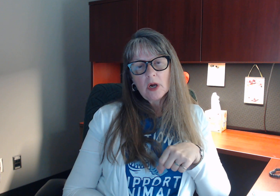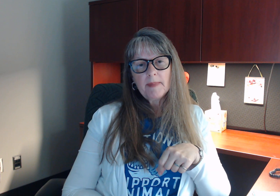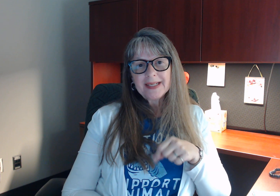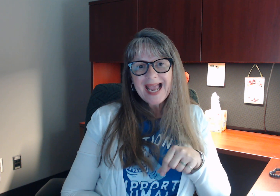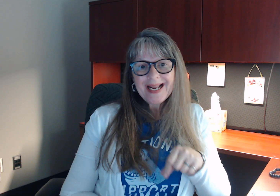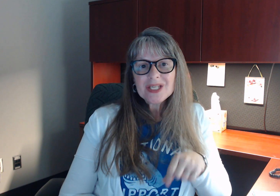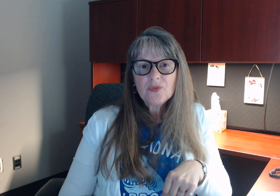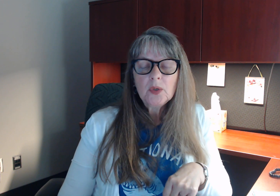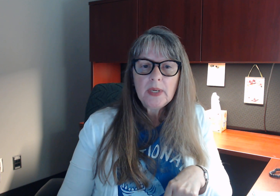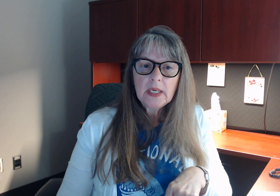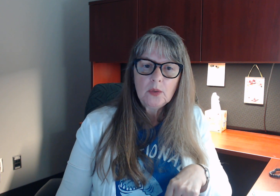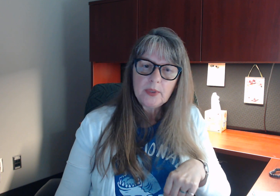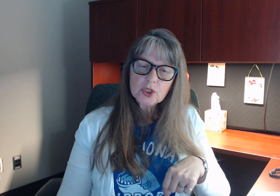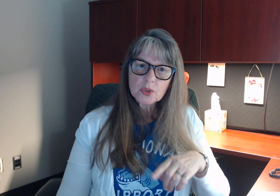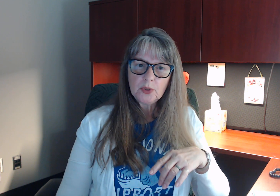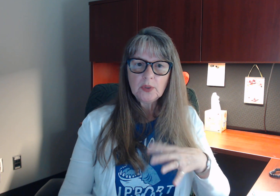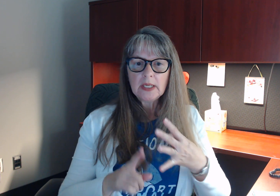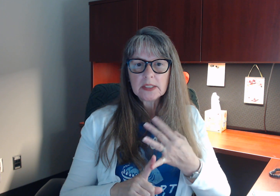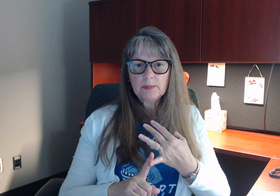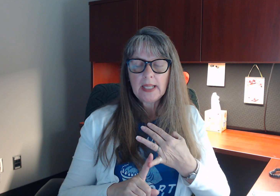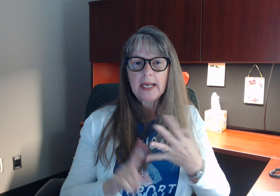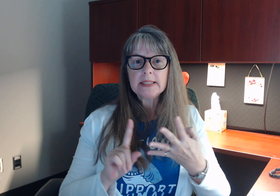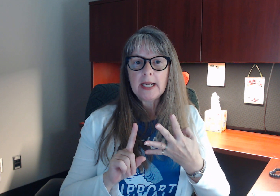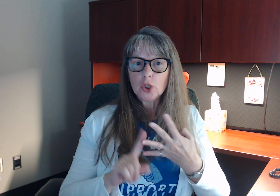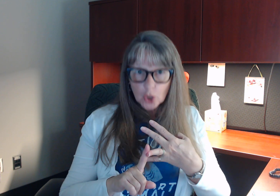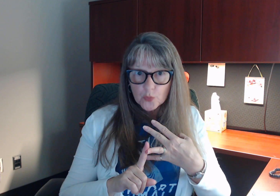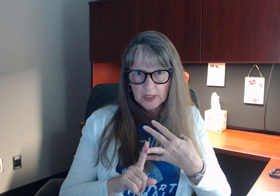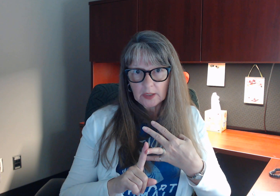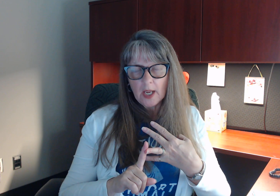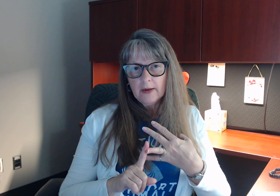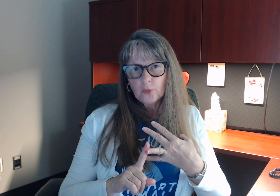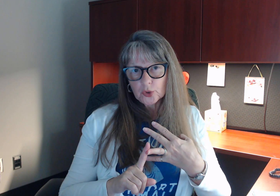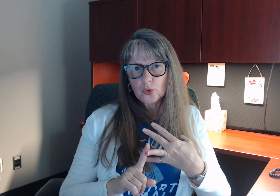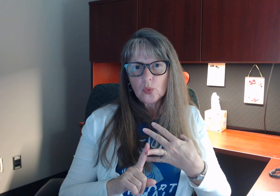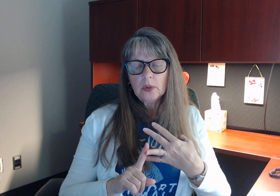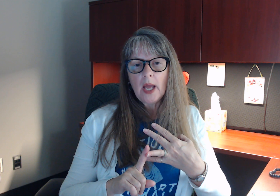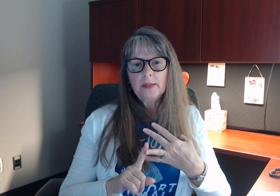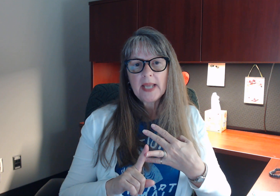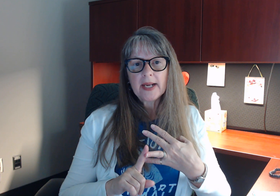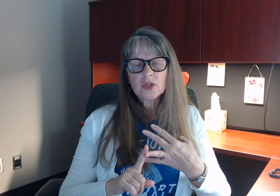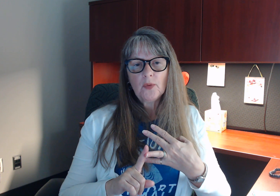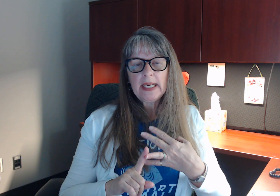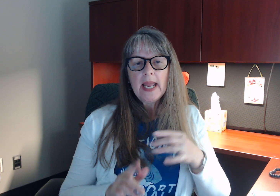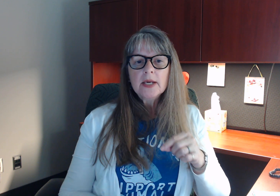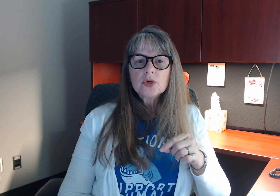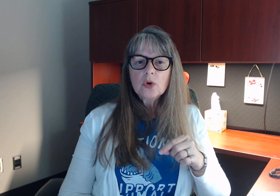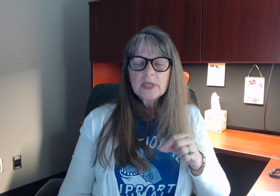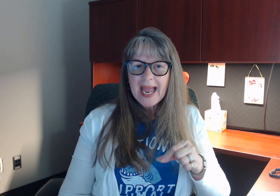about tax-free weekend, which is when you can get supplies and clothing for school tax-free. So tax